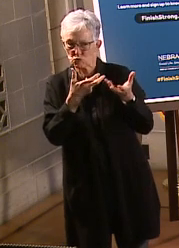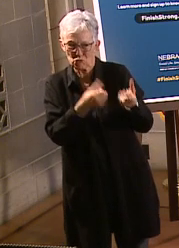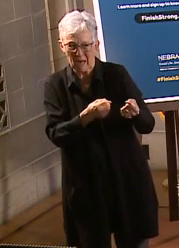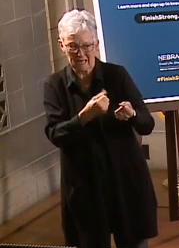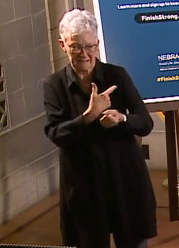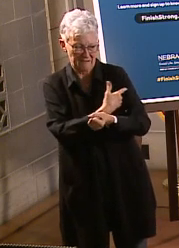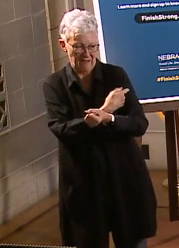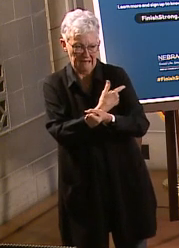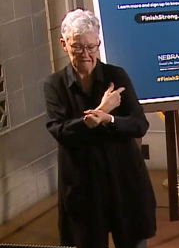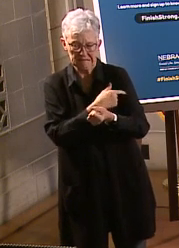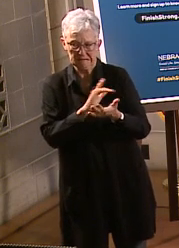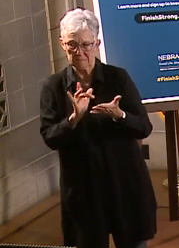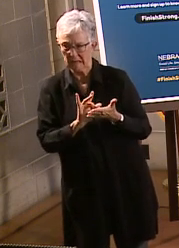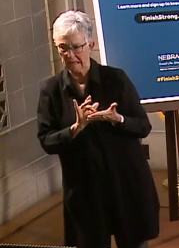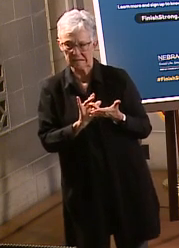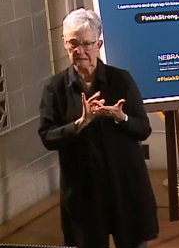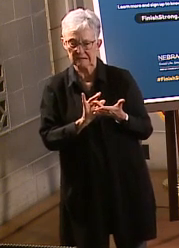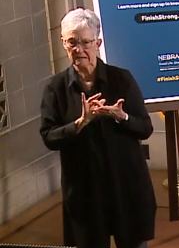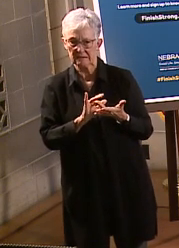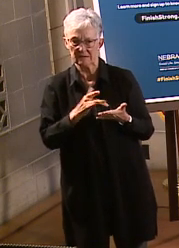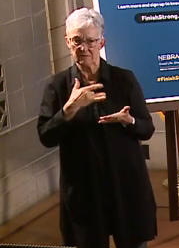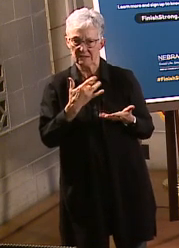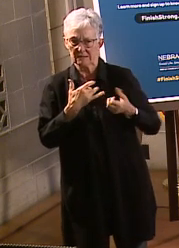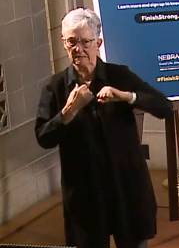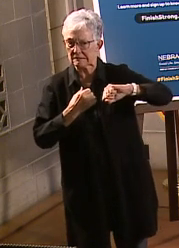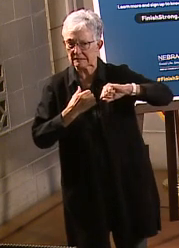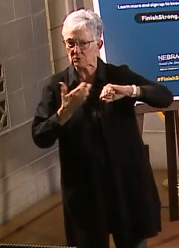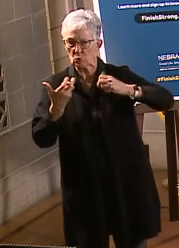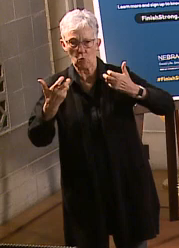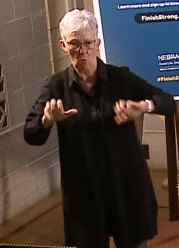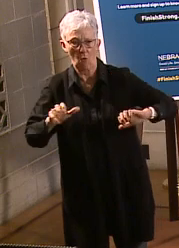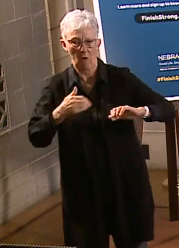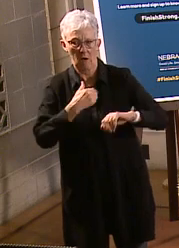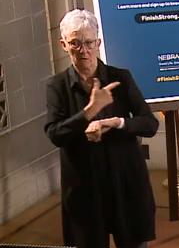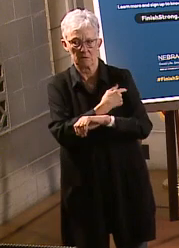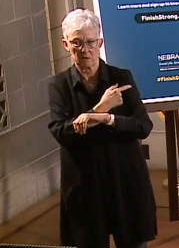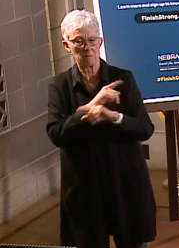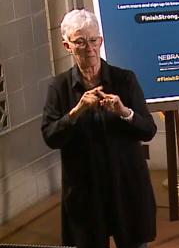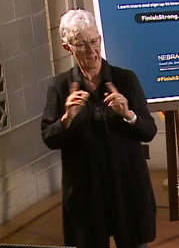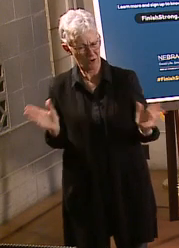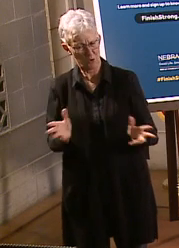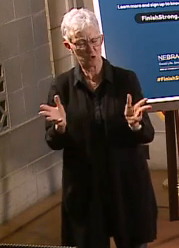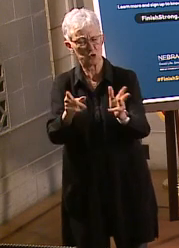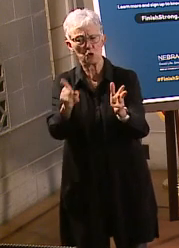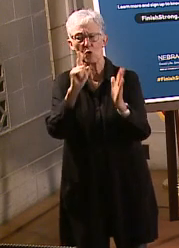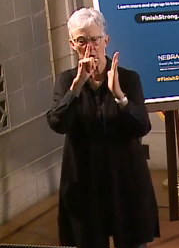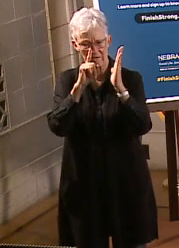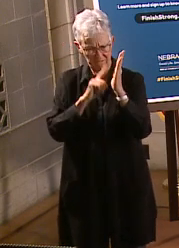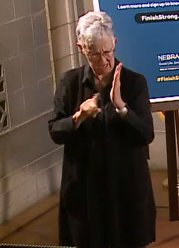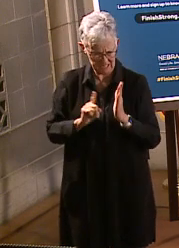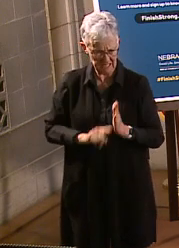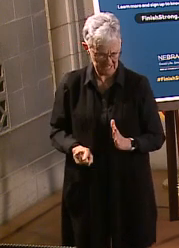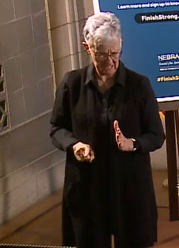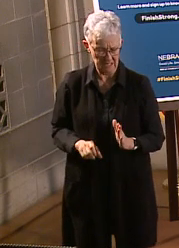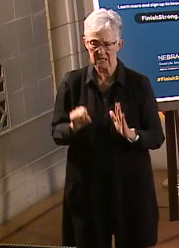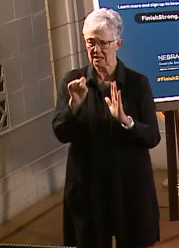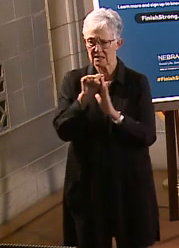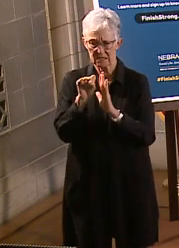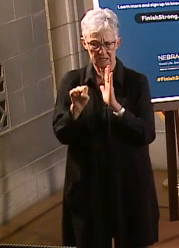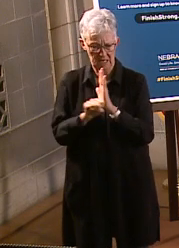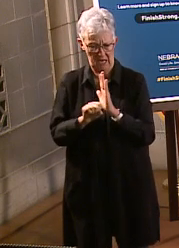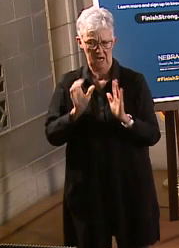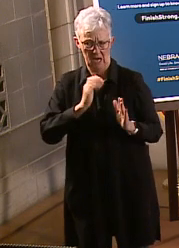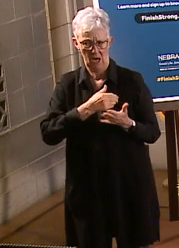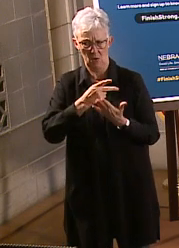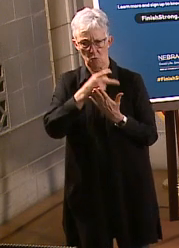I would urge you to do your research and to educate yourself about the facts. The state's Finish Strong campaign has been designed